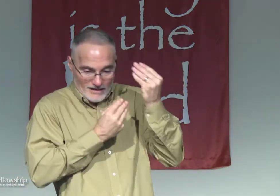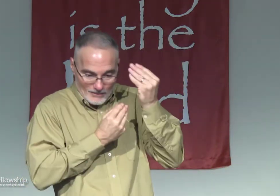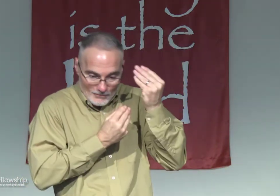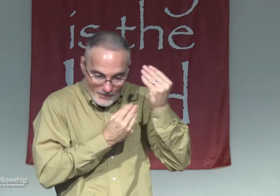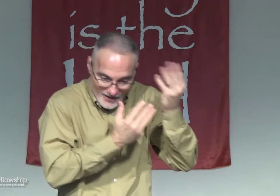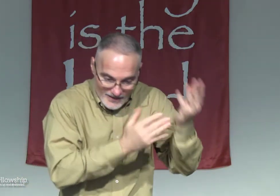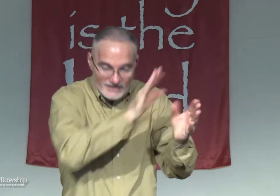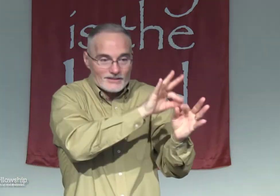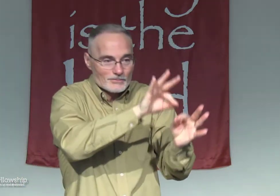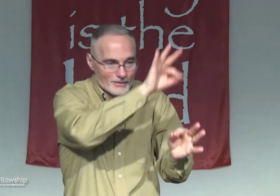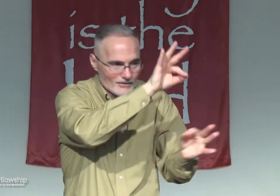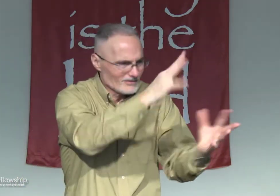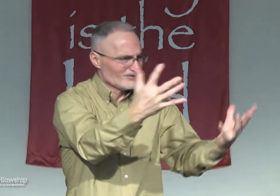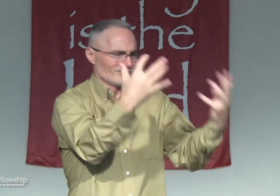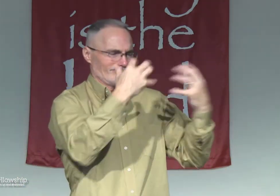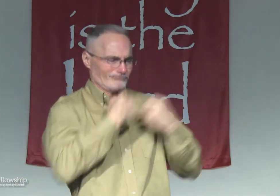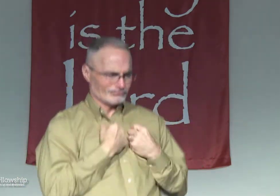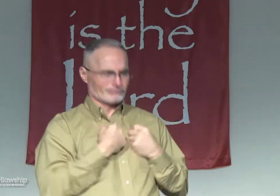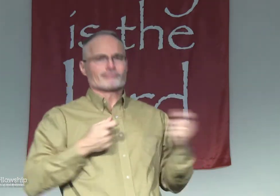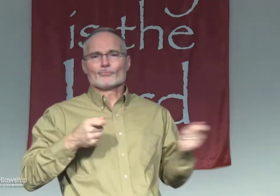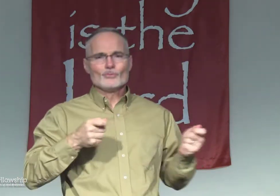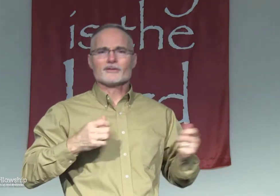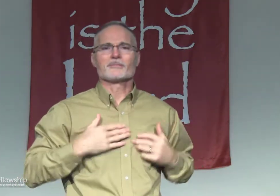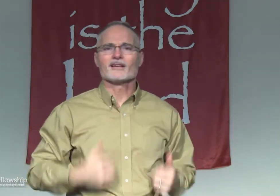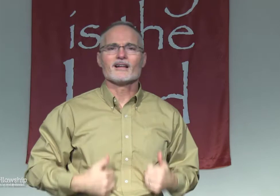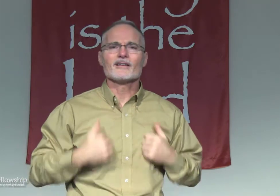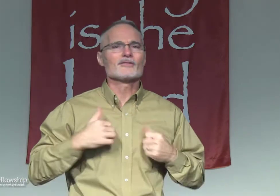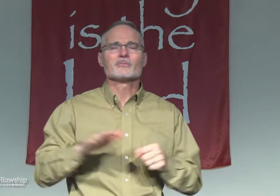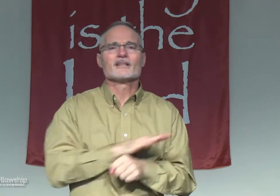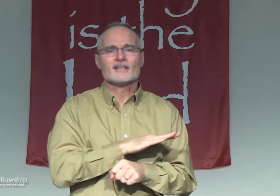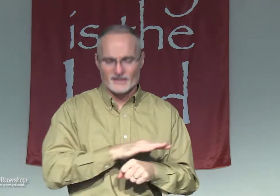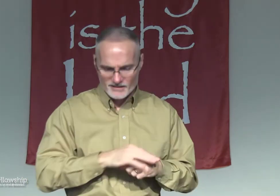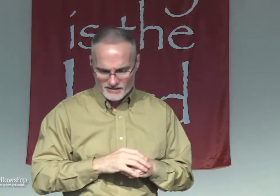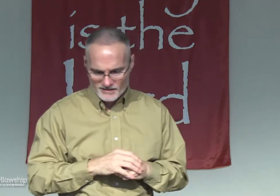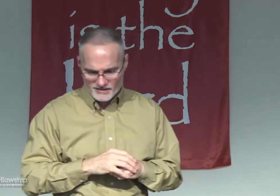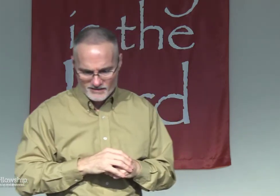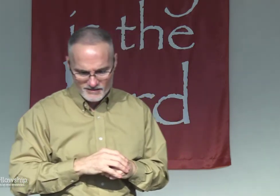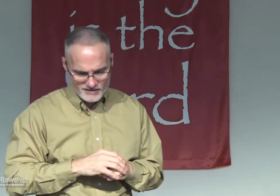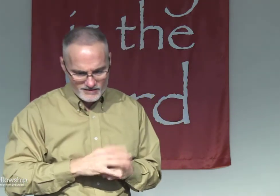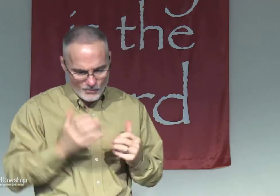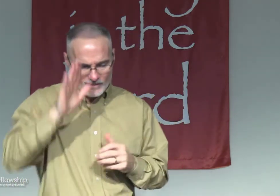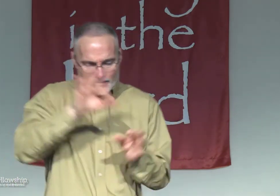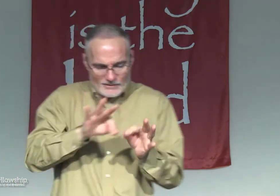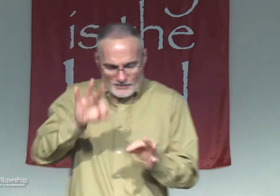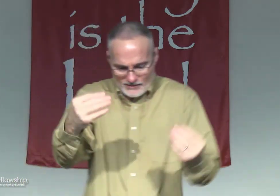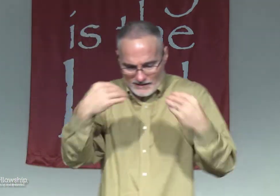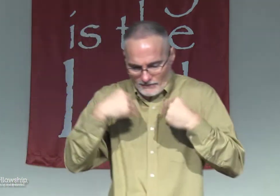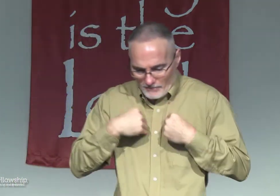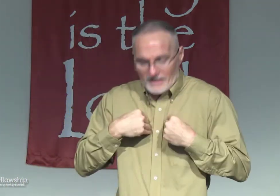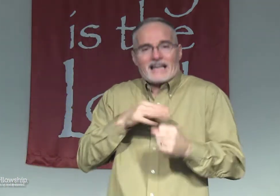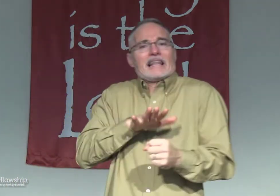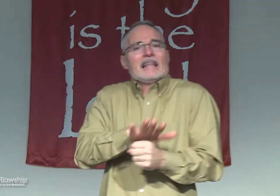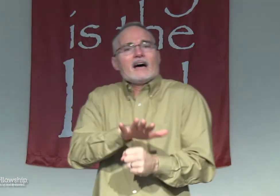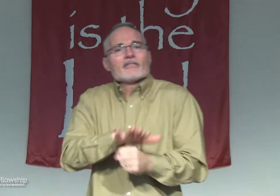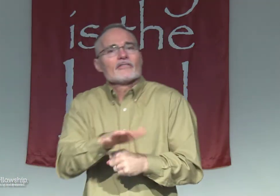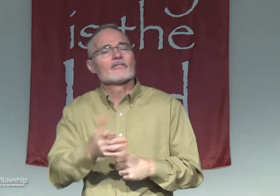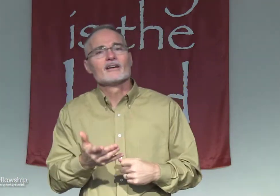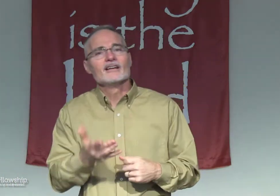And I want to abide with him and his Spirit rule my life completely. I want his Spirit to give